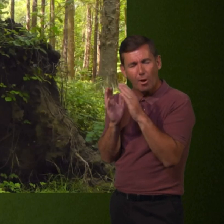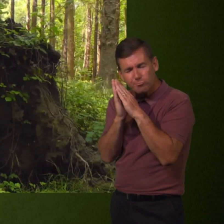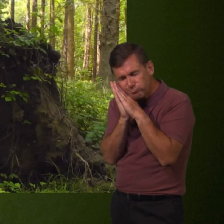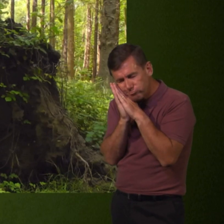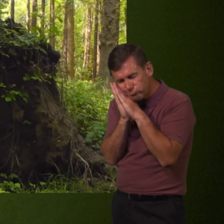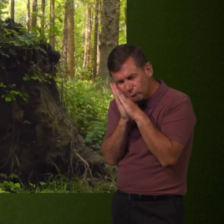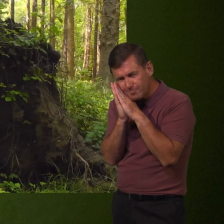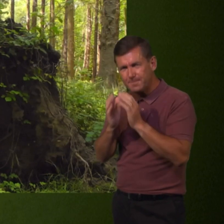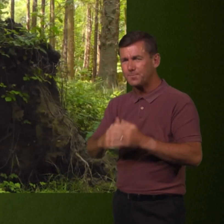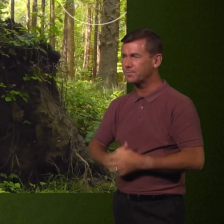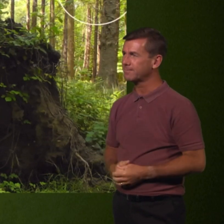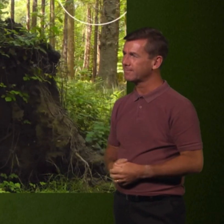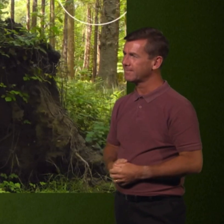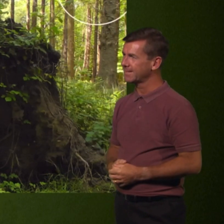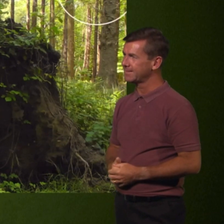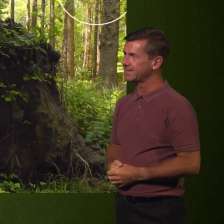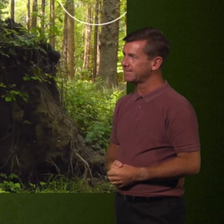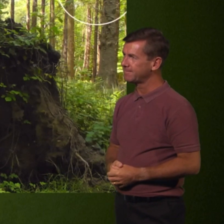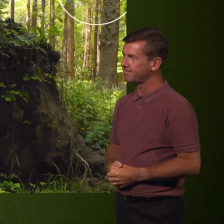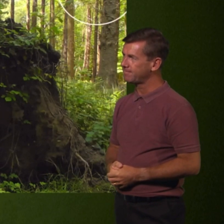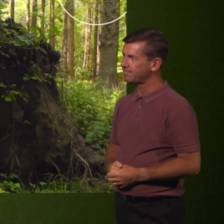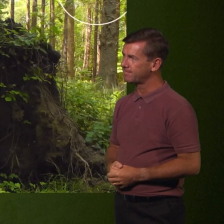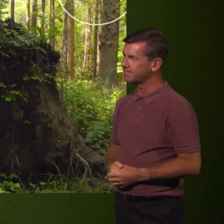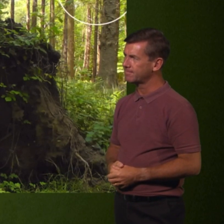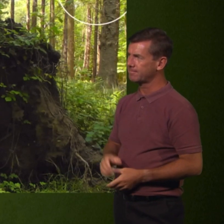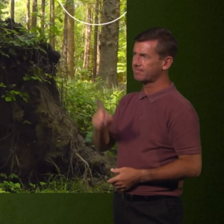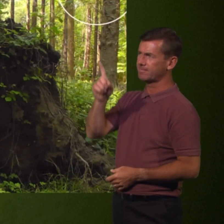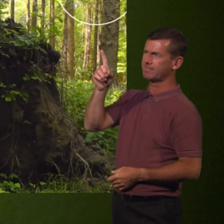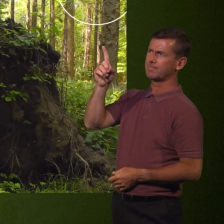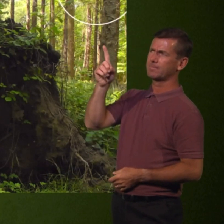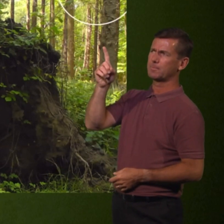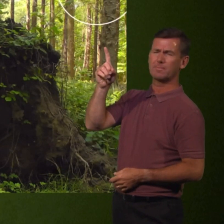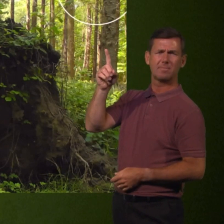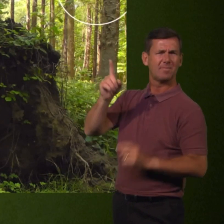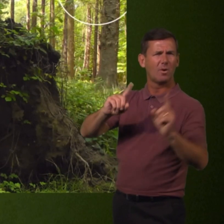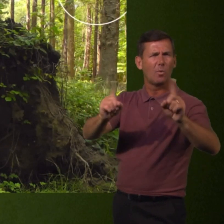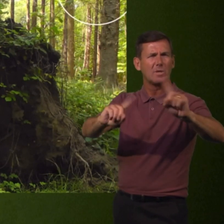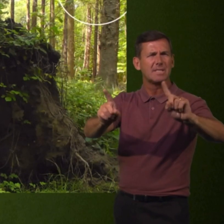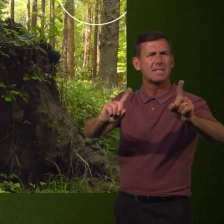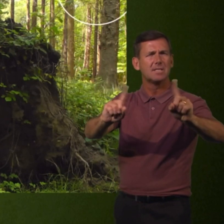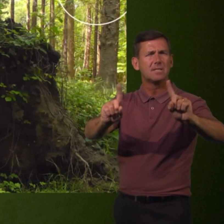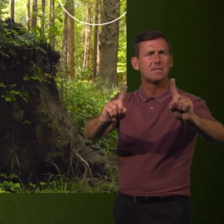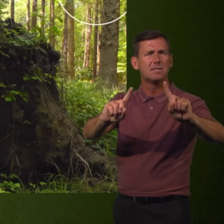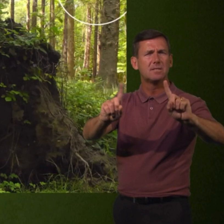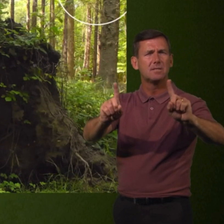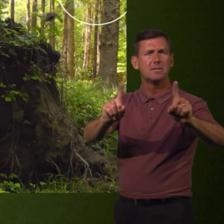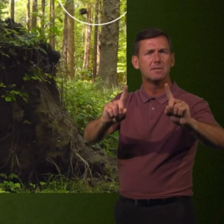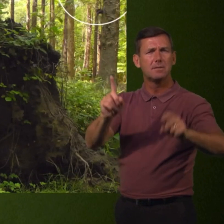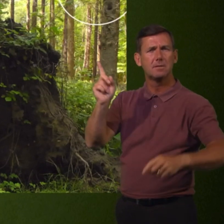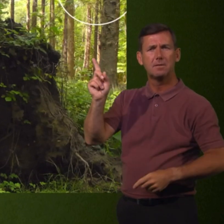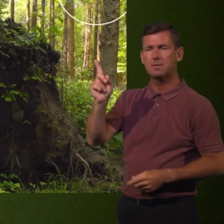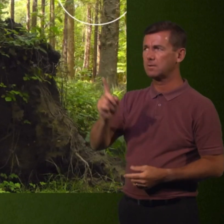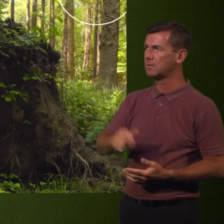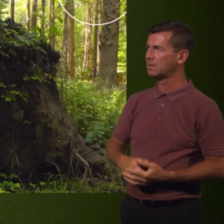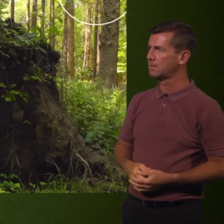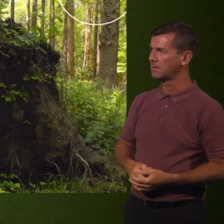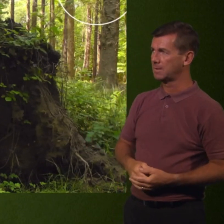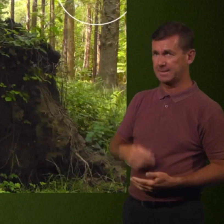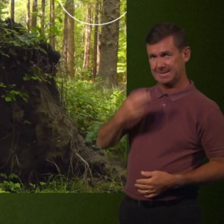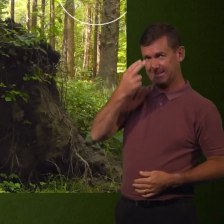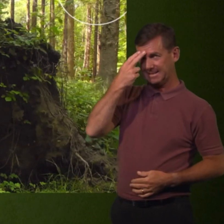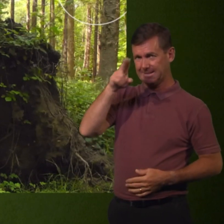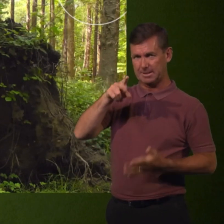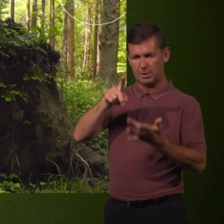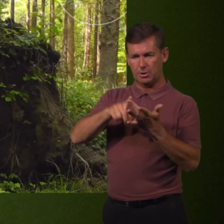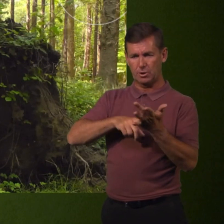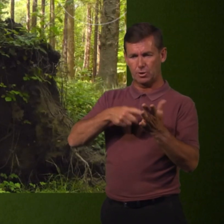sent upstairs to the bedroom to go to sleep. Look, watch. What's that? What is that we've circled in the right-hand corner? It's a jay. It is